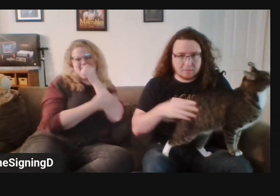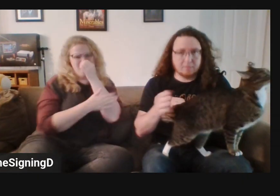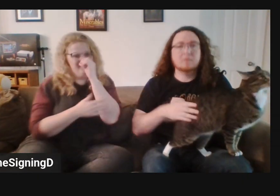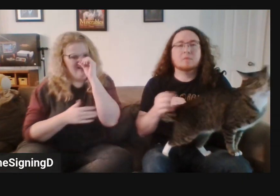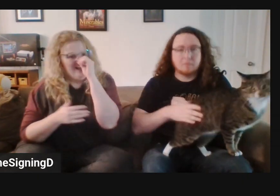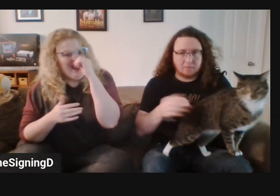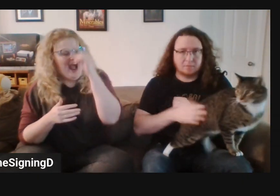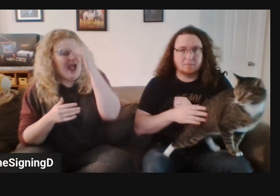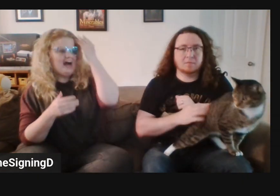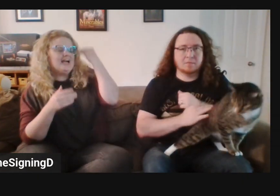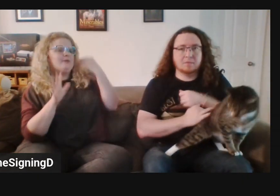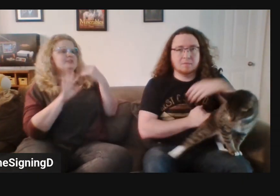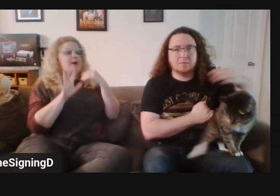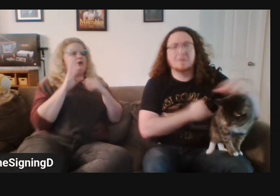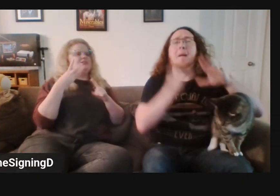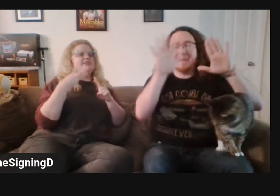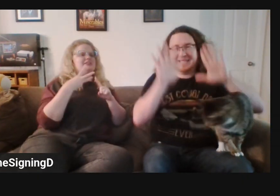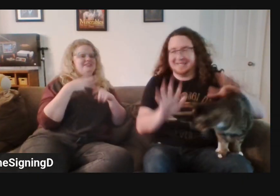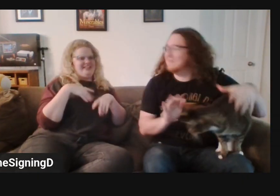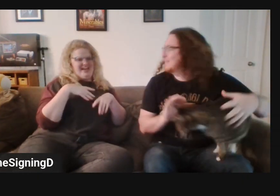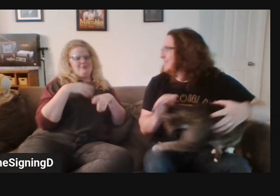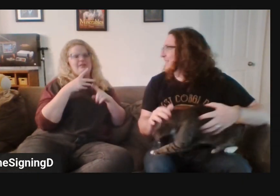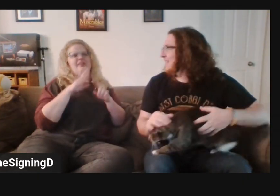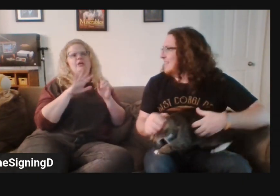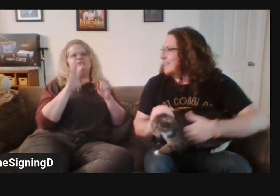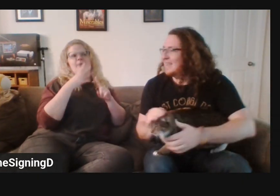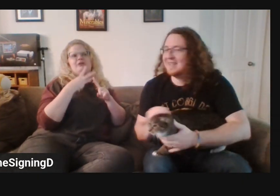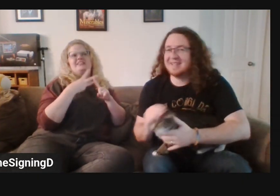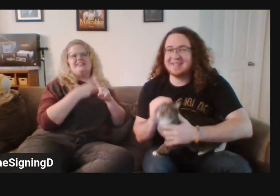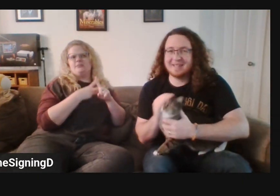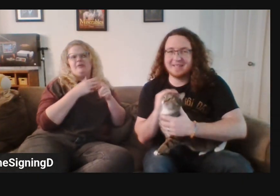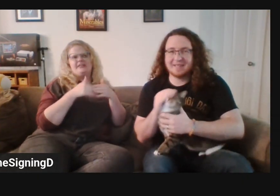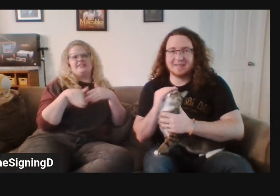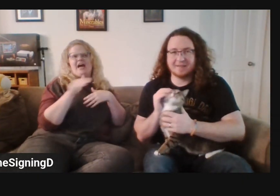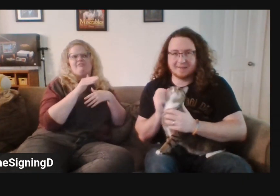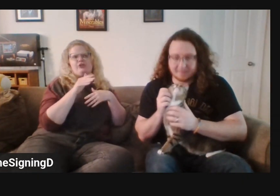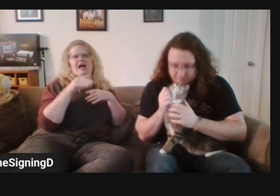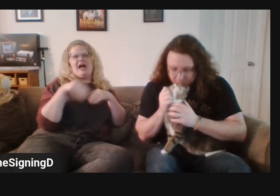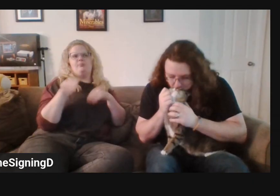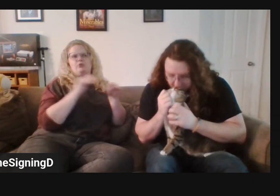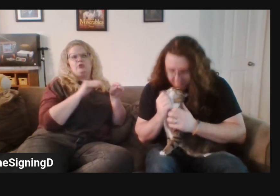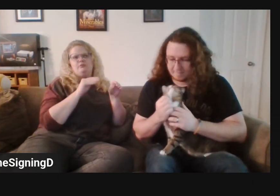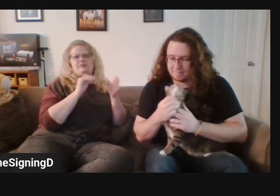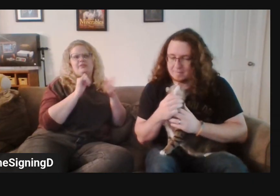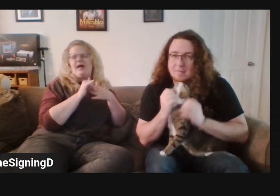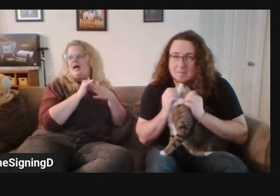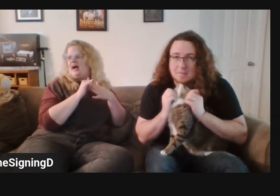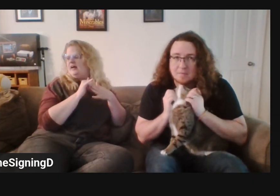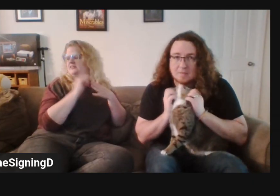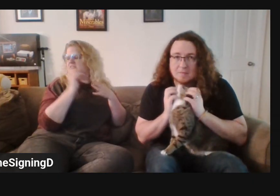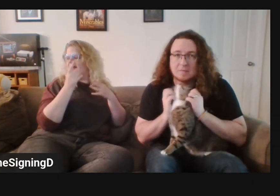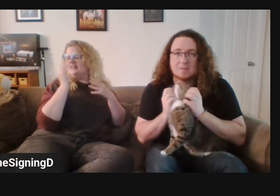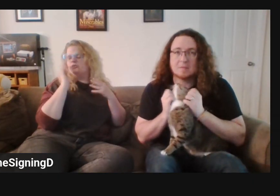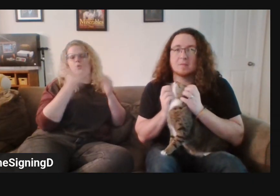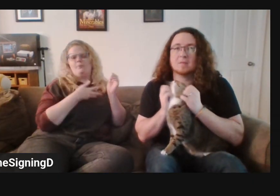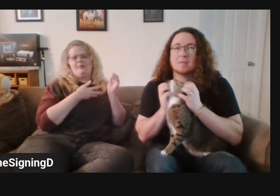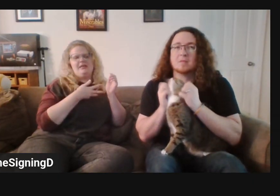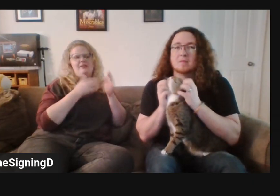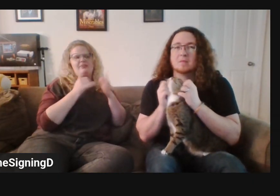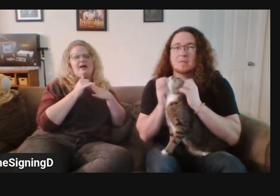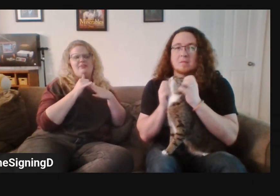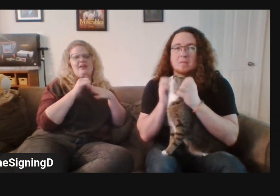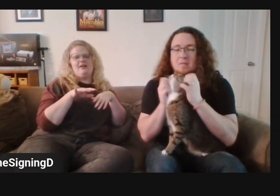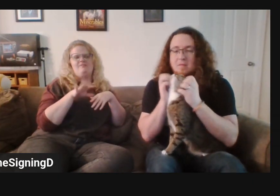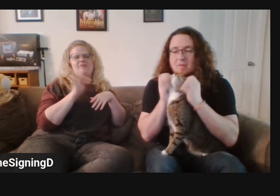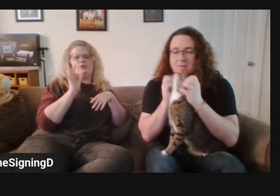country. Amazing. And then it was about 6 months after I had moved that somebody told